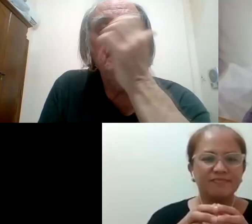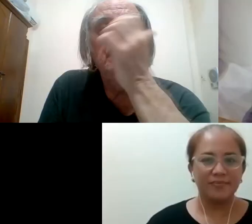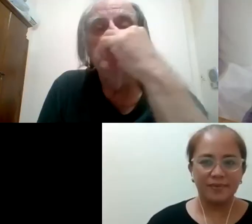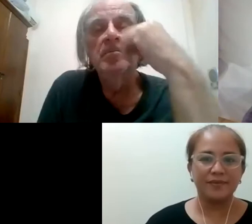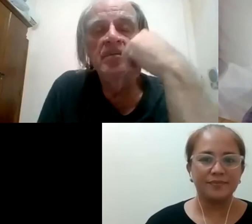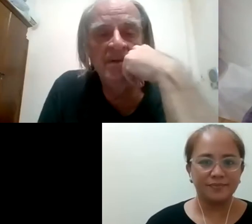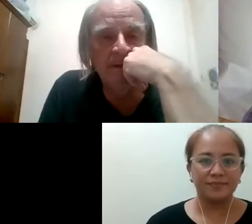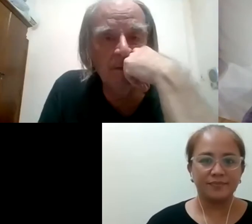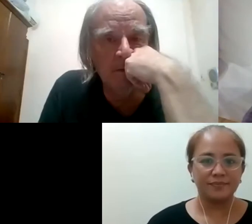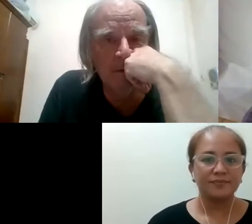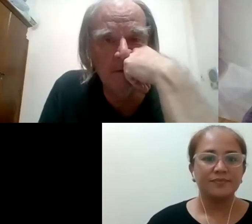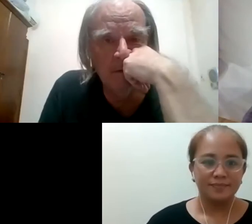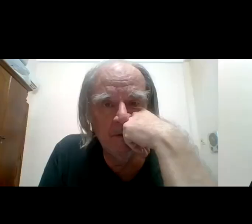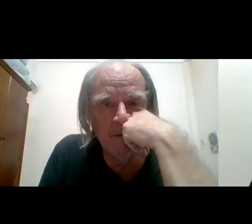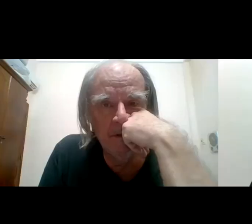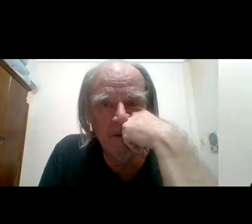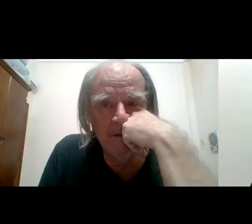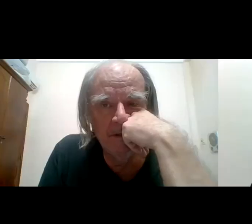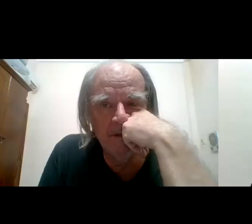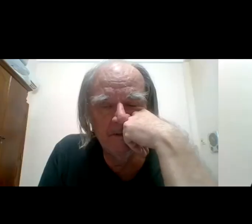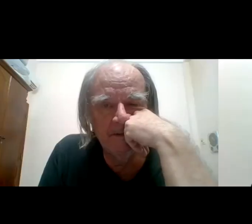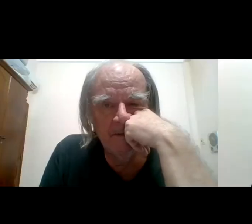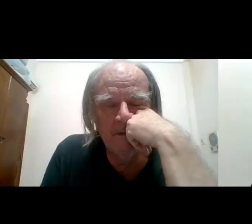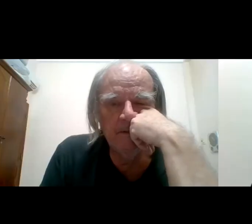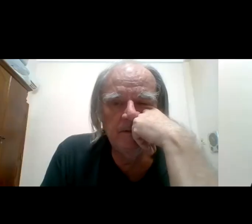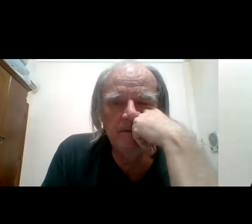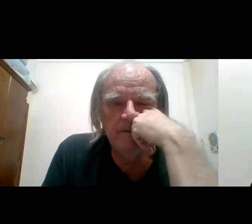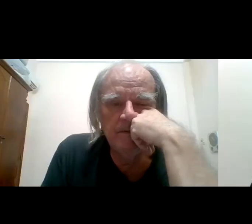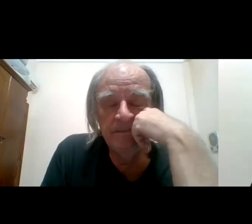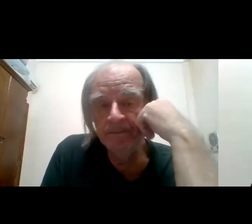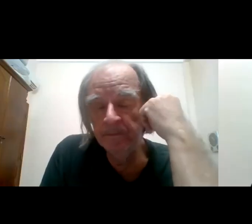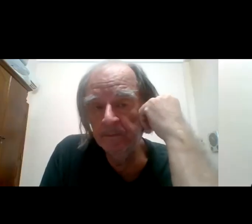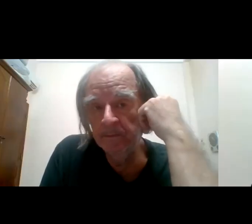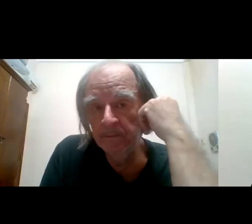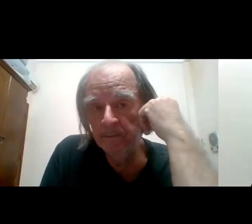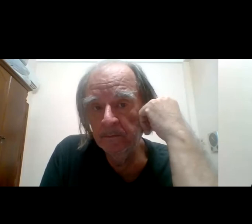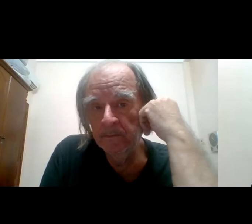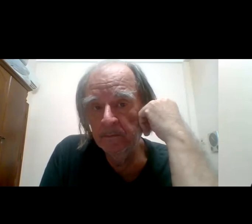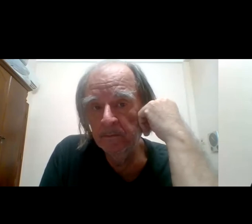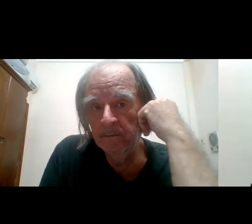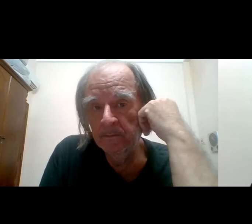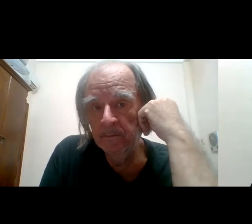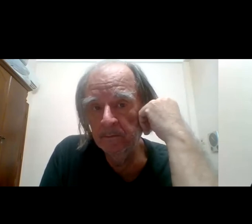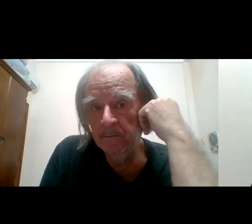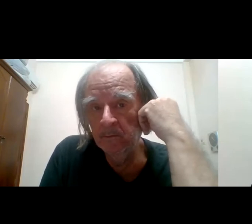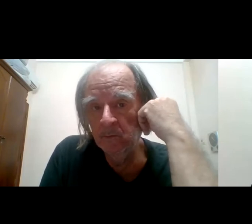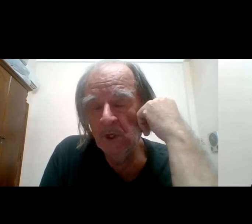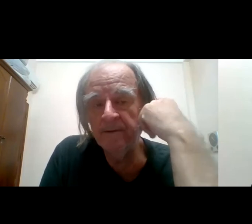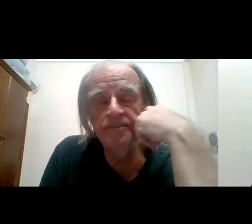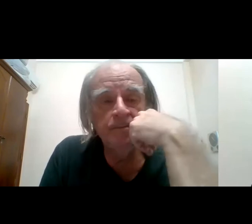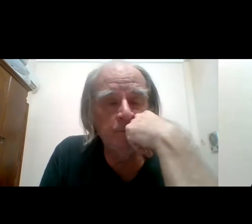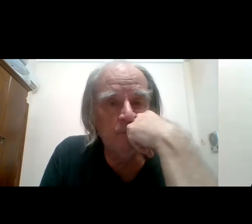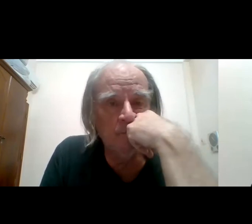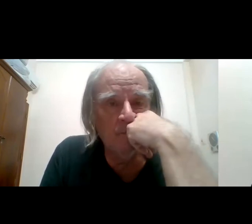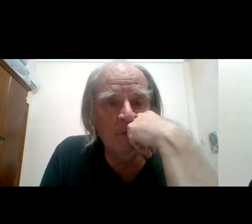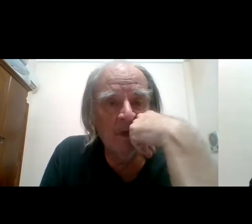I guess we'll just have to wait. They're not done. They have some technical problems with their laptop, I think. Okay. And